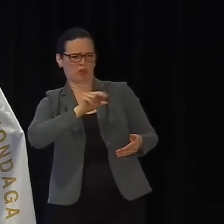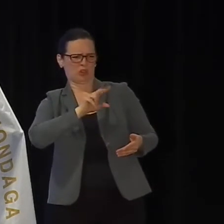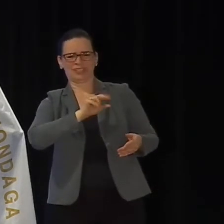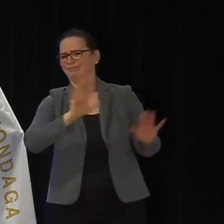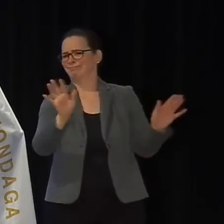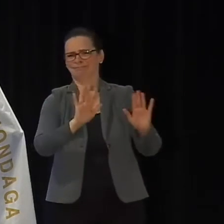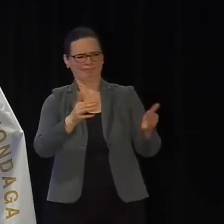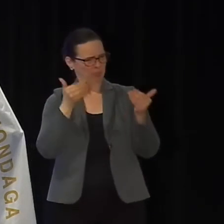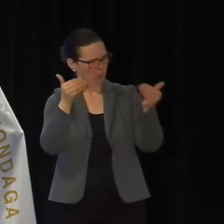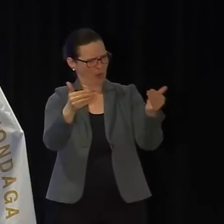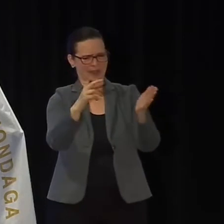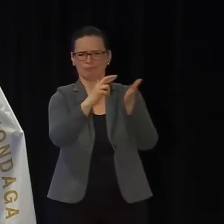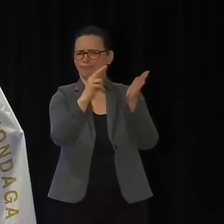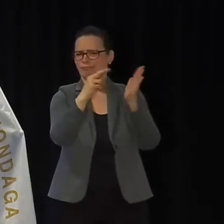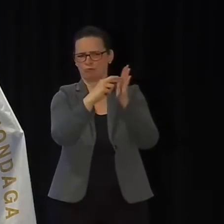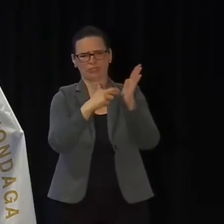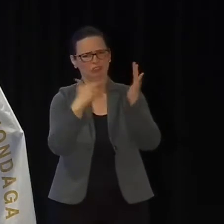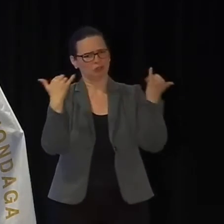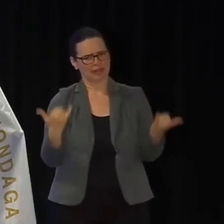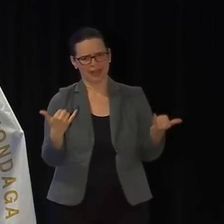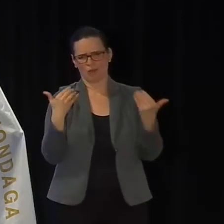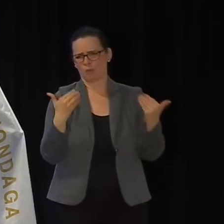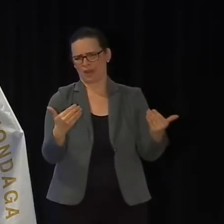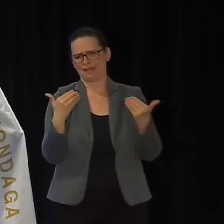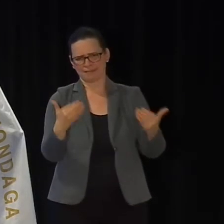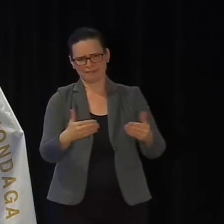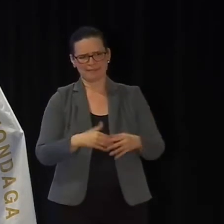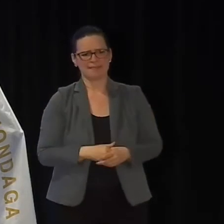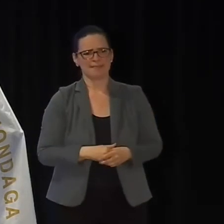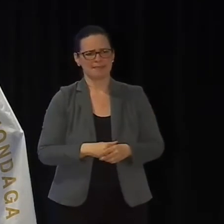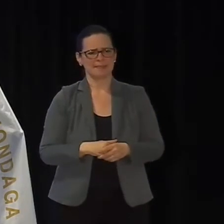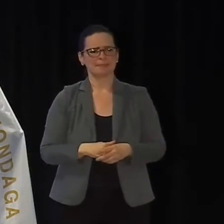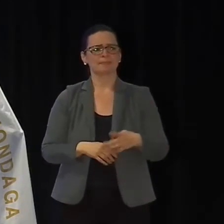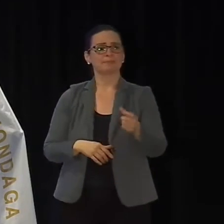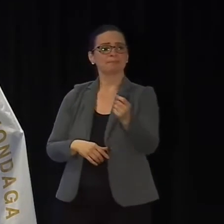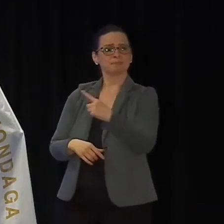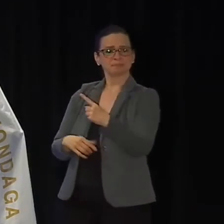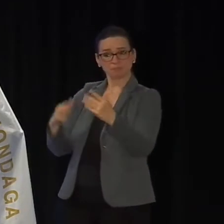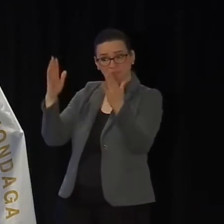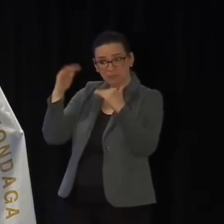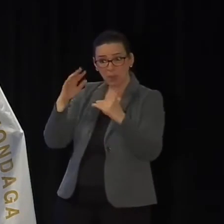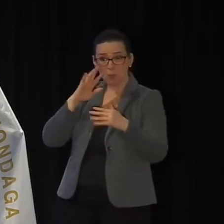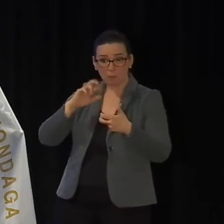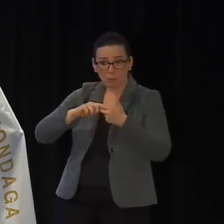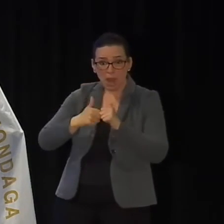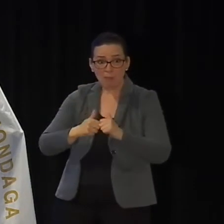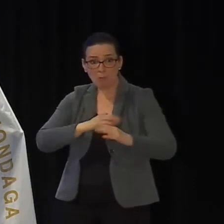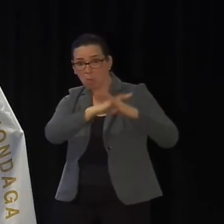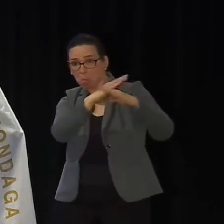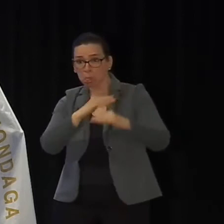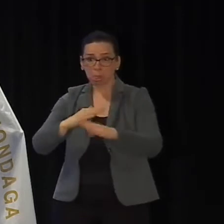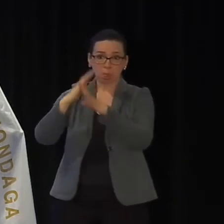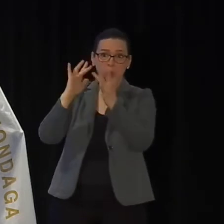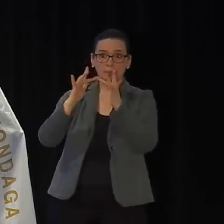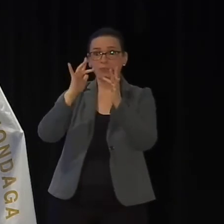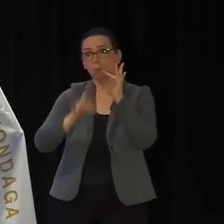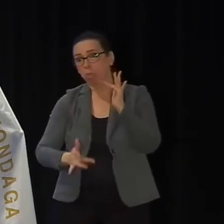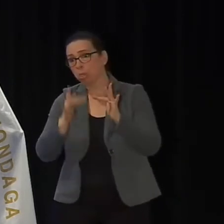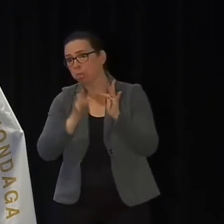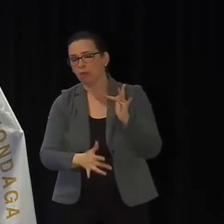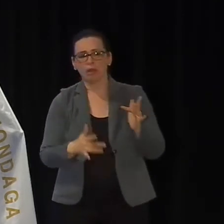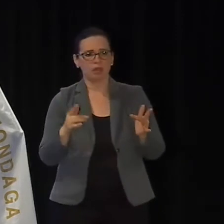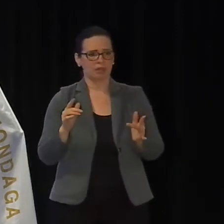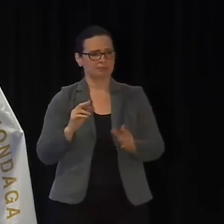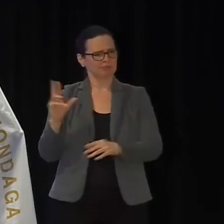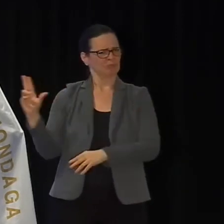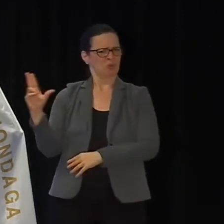eligibility is wide open? I don't think so. I think in the beginning you had really demographics